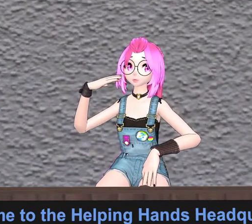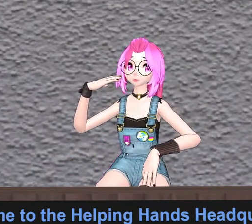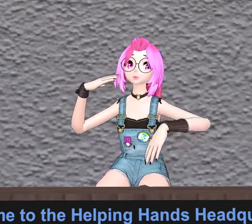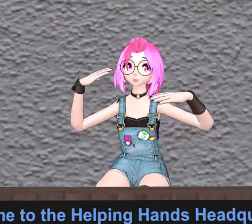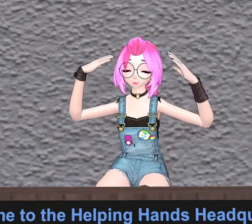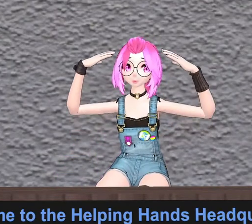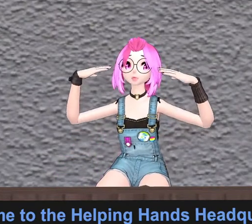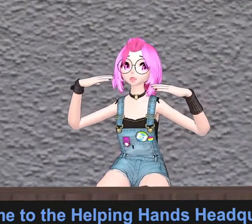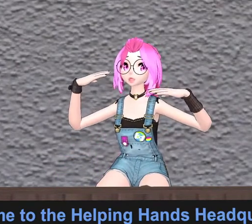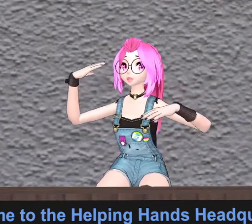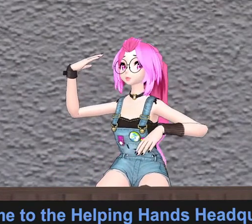Korea. Good.